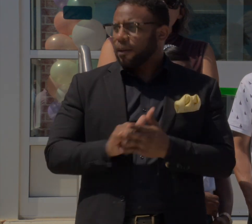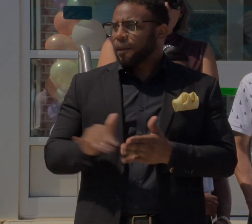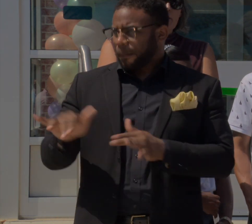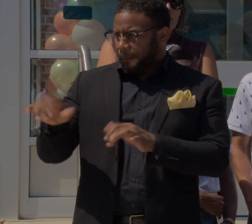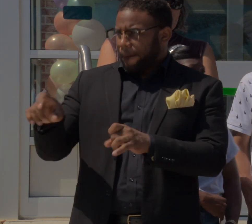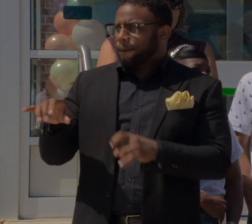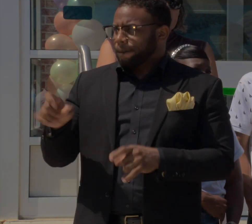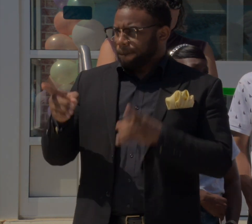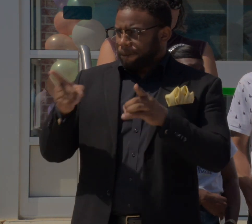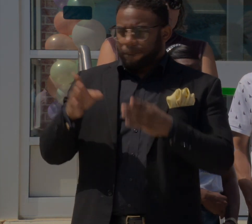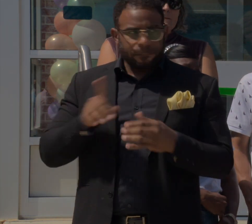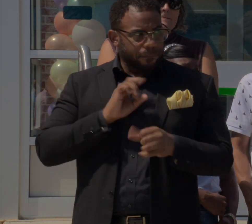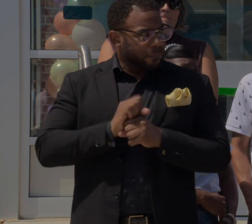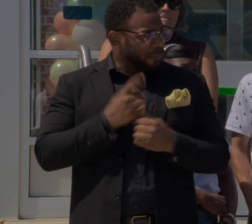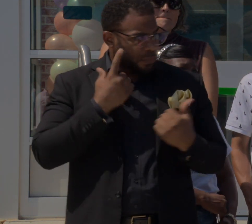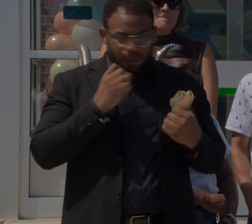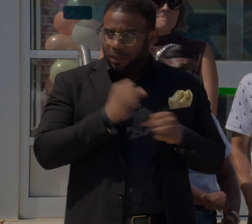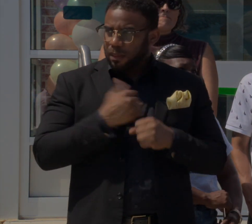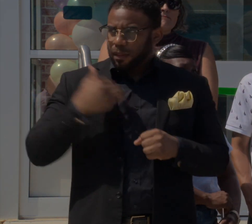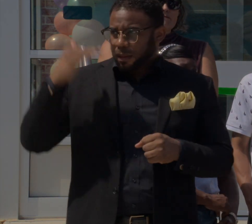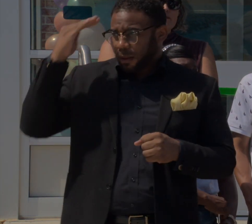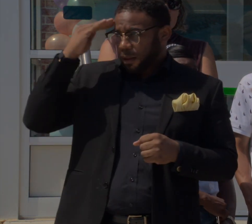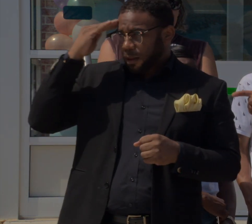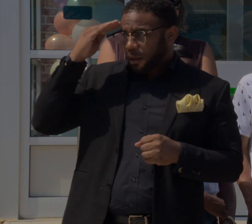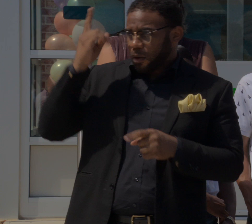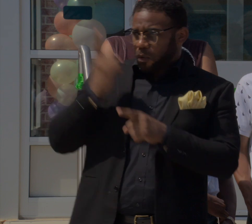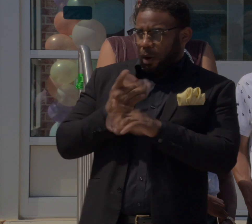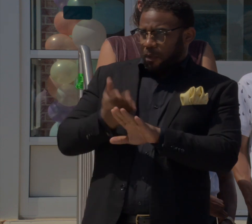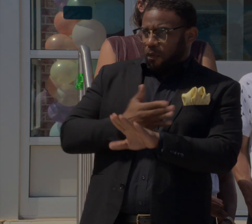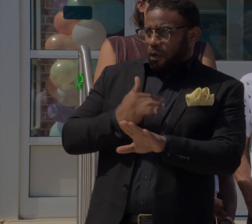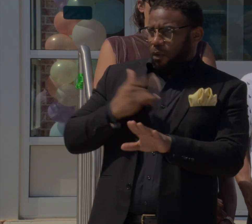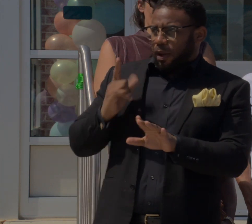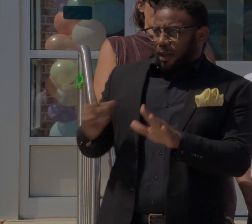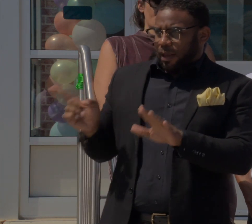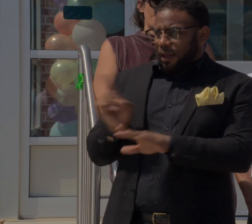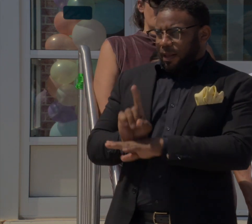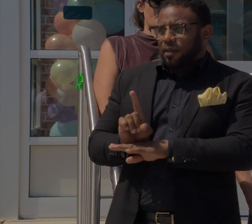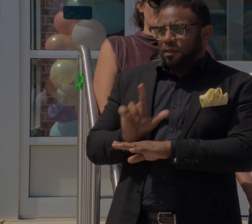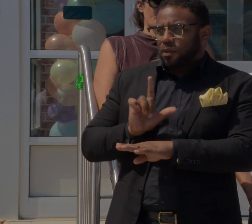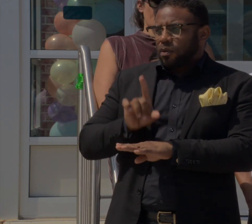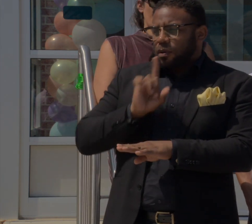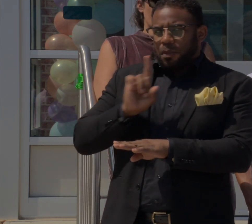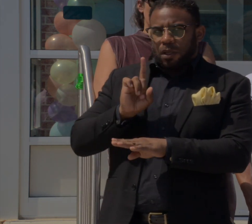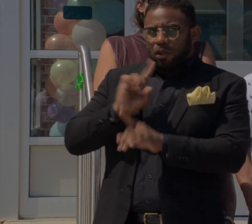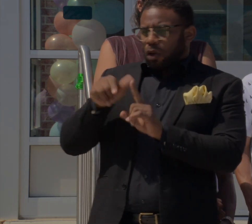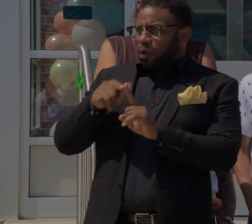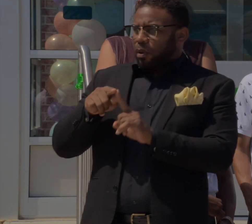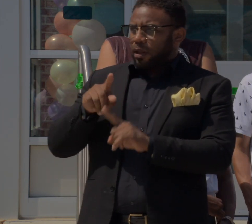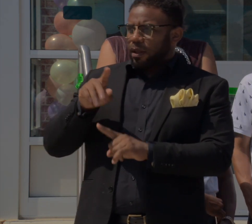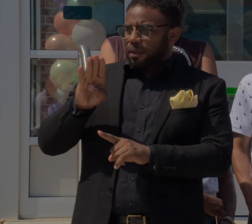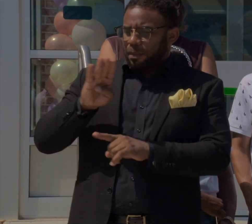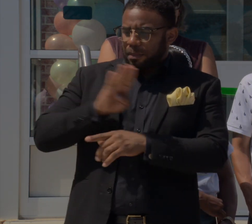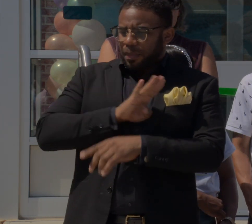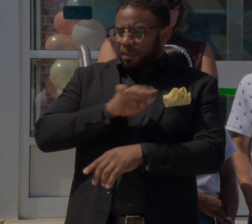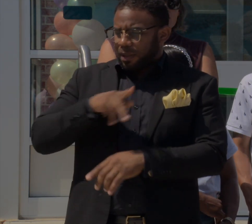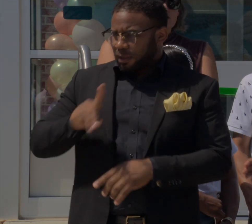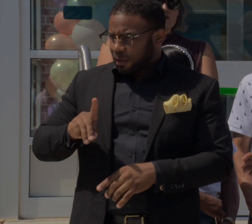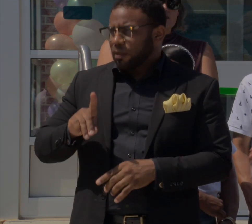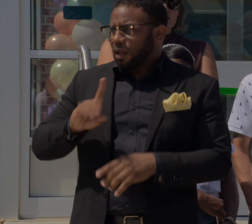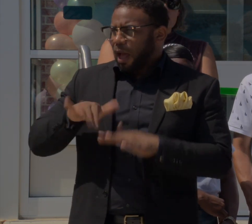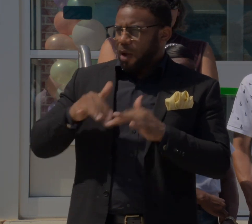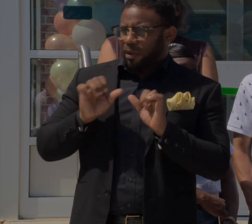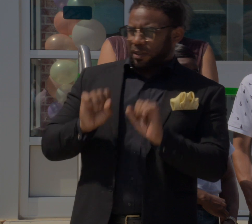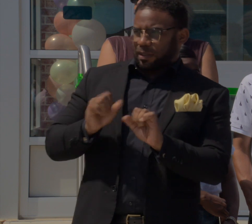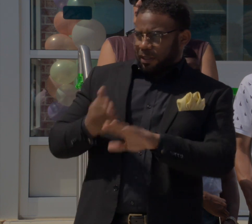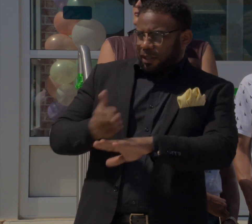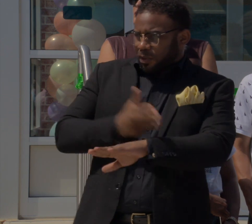Yep, so the director actually just made me aware of that right before we came up here, so we'll be talking with BPD and others about how we